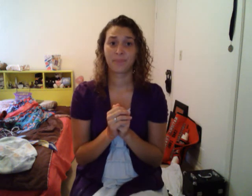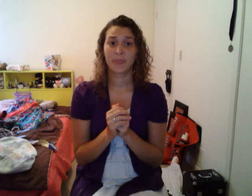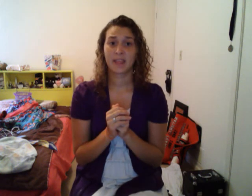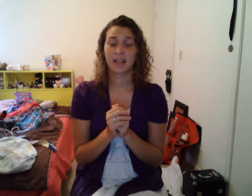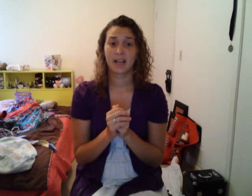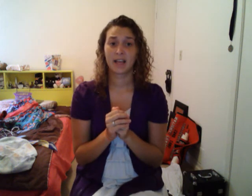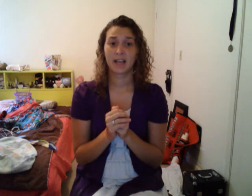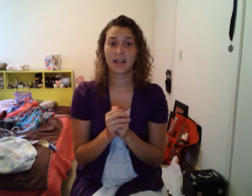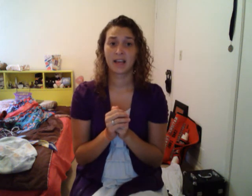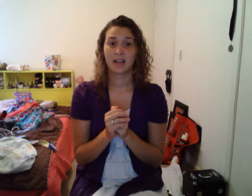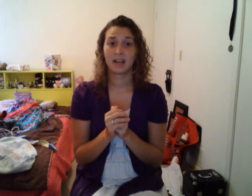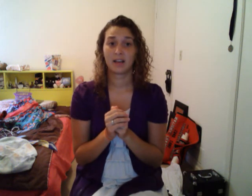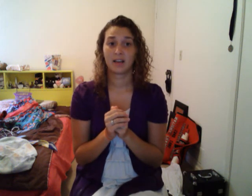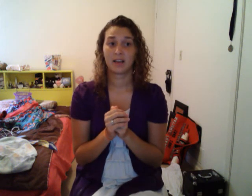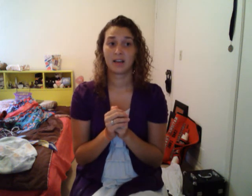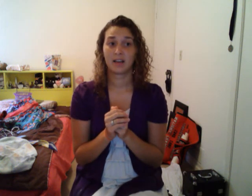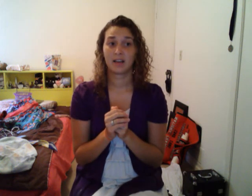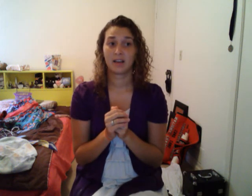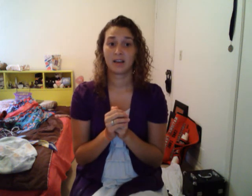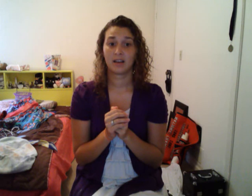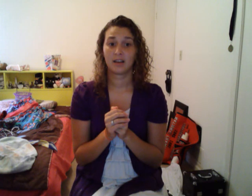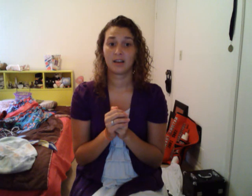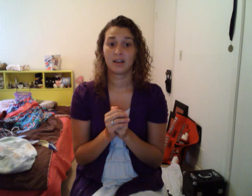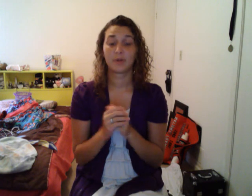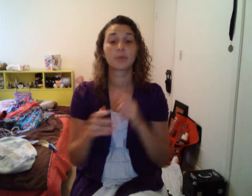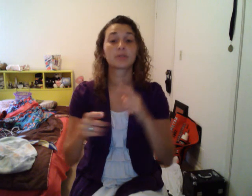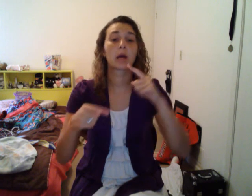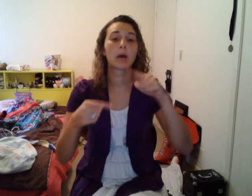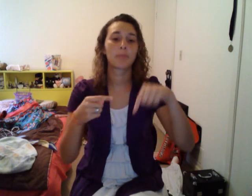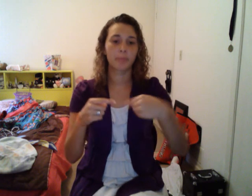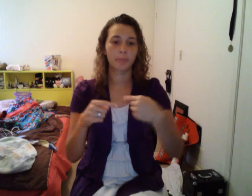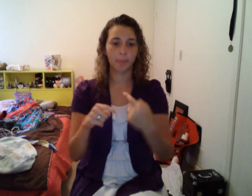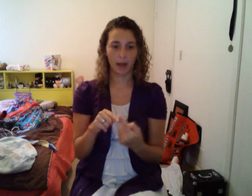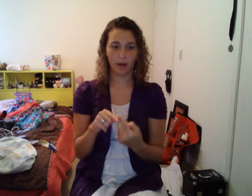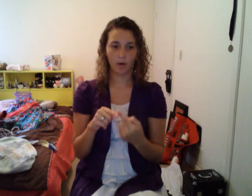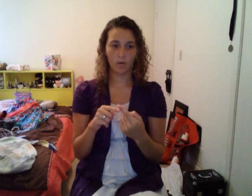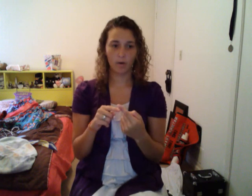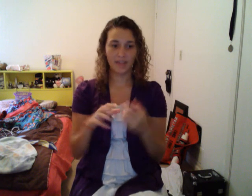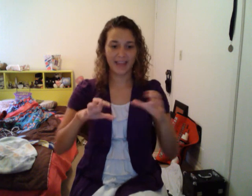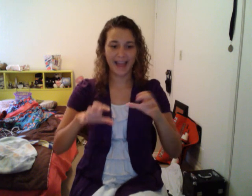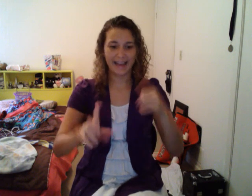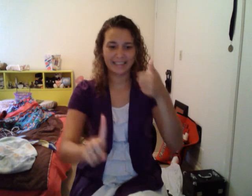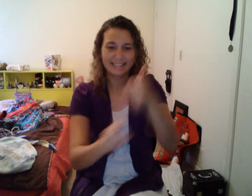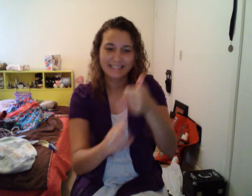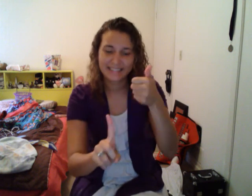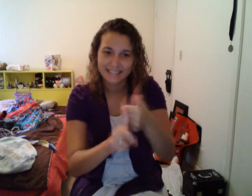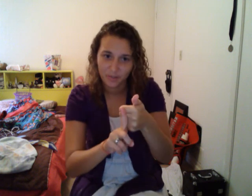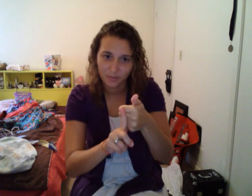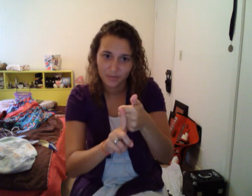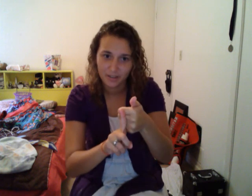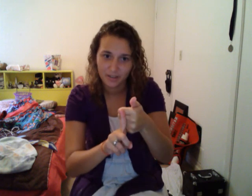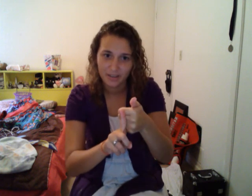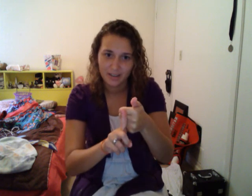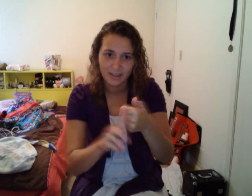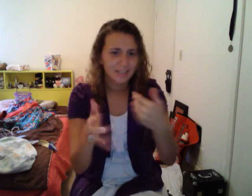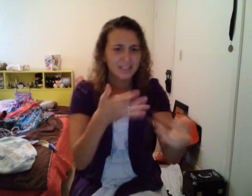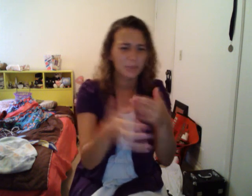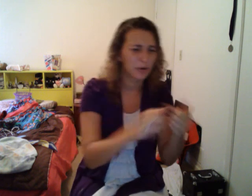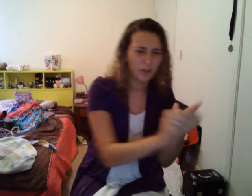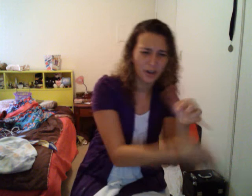the intrinsic quality of the act itself. Consequences be what they may. People were